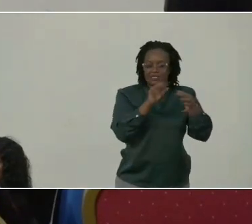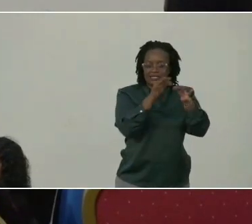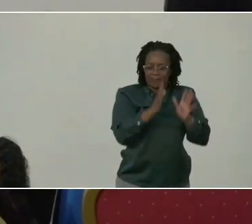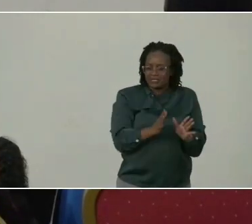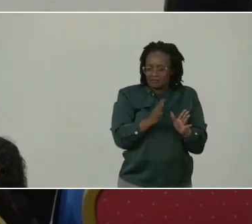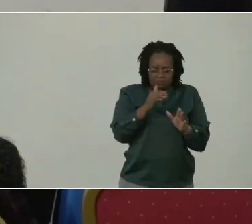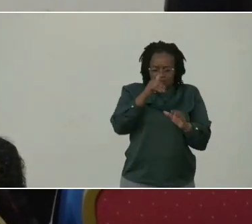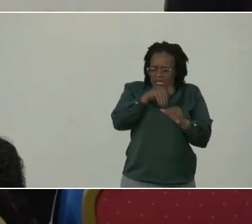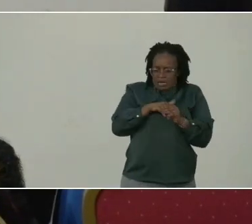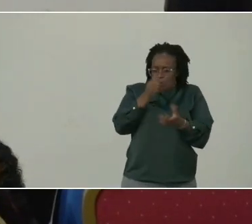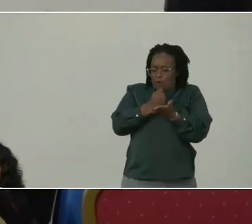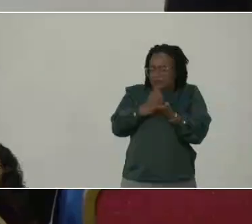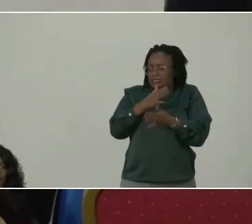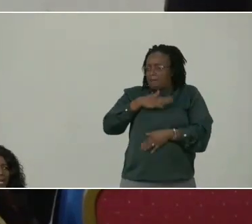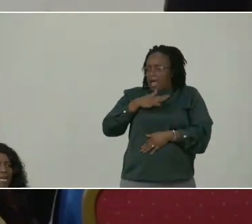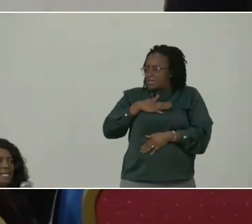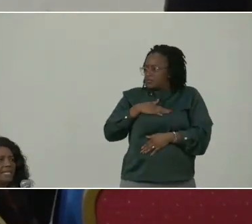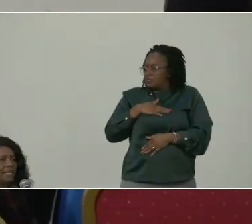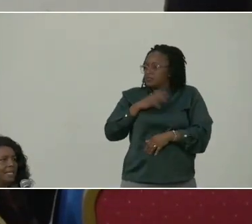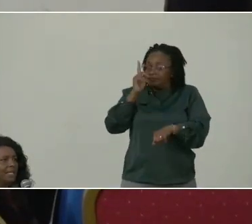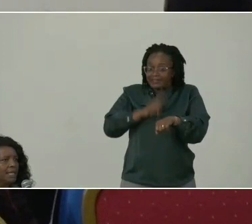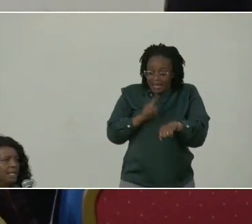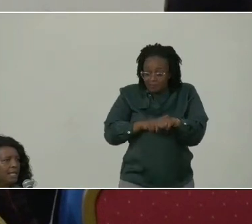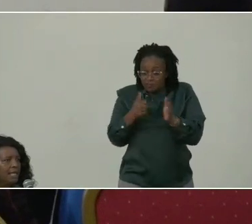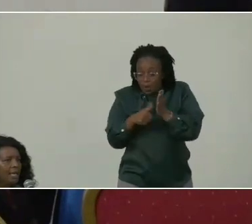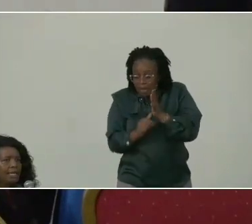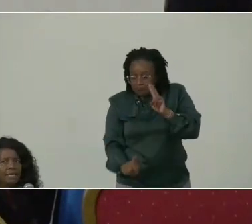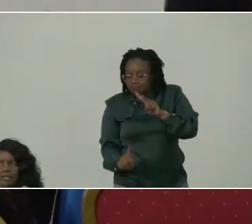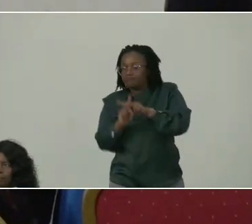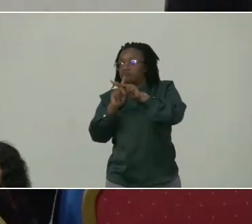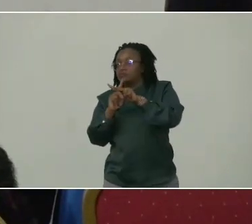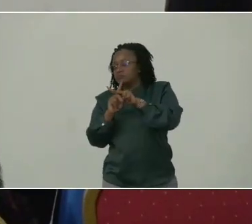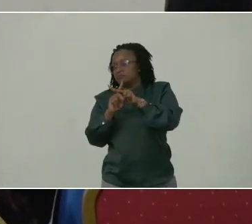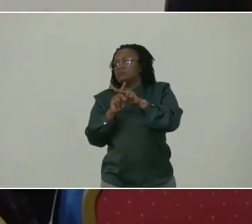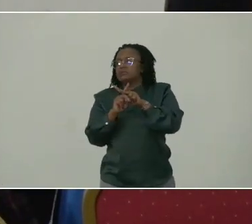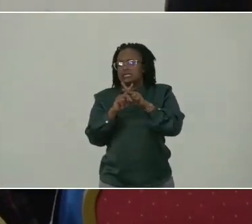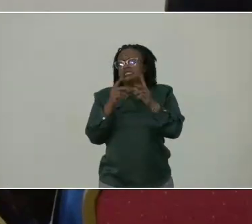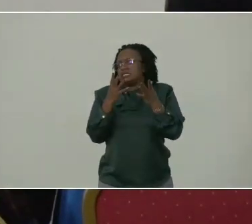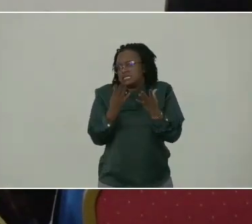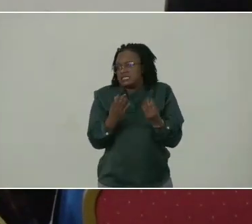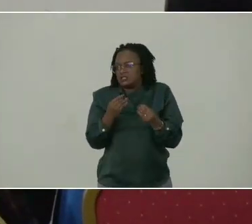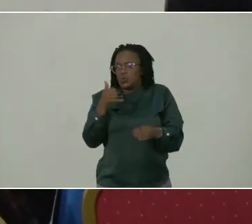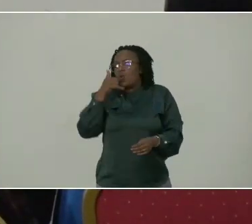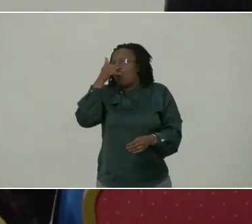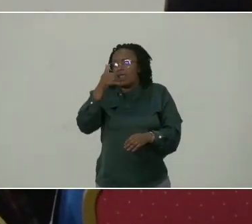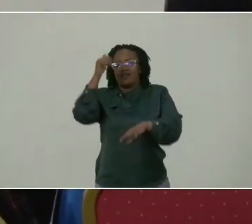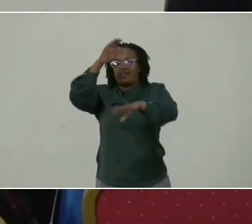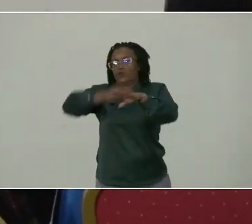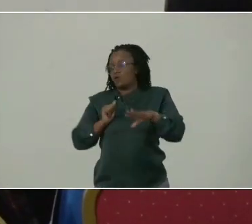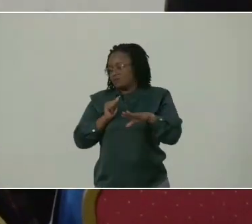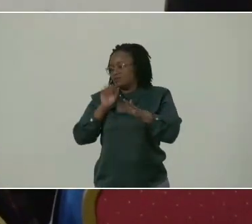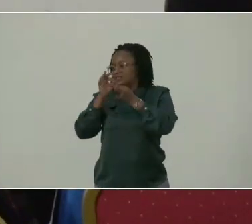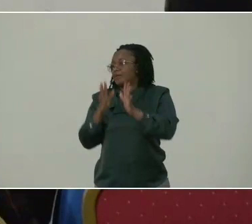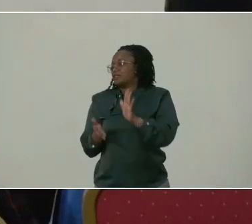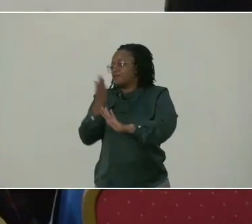near where I sit, so that when there is need, I just place a call and I say, so-and-so, please come,